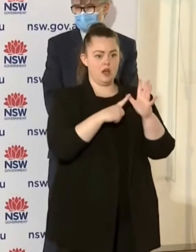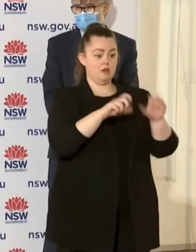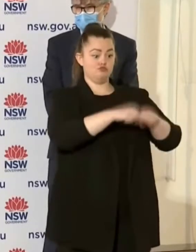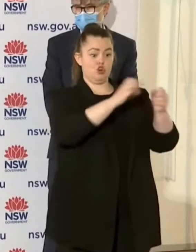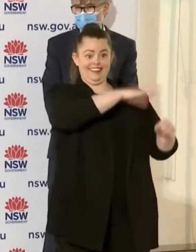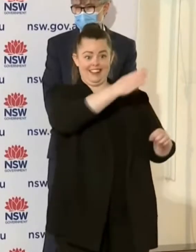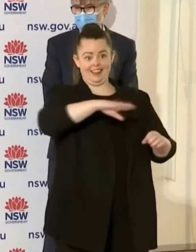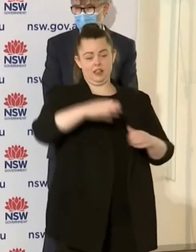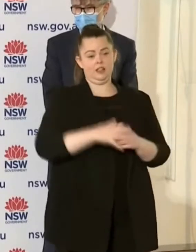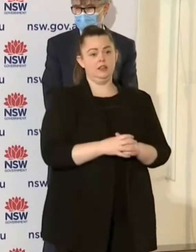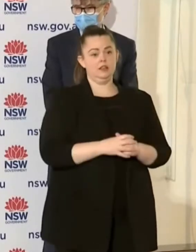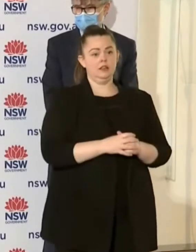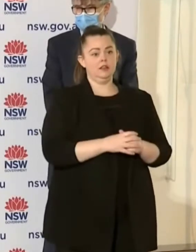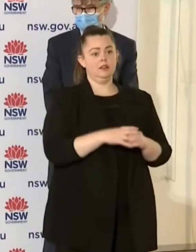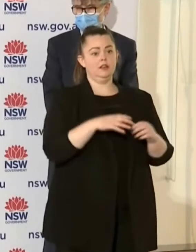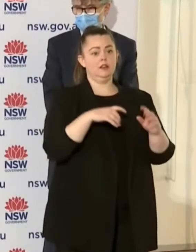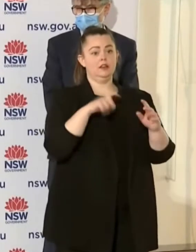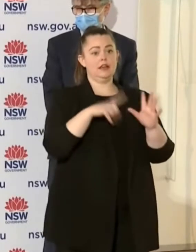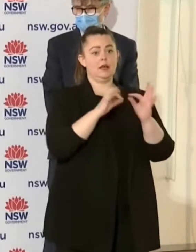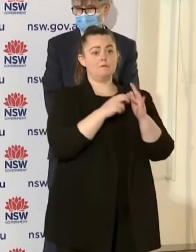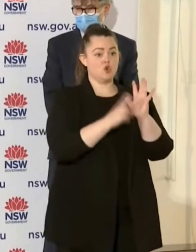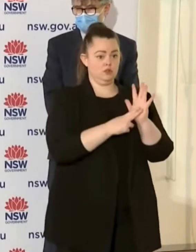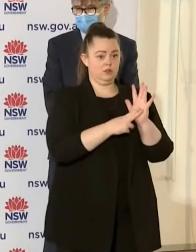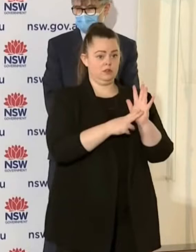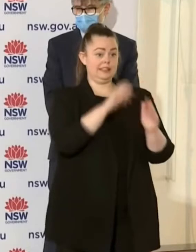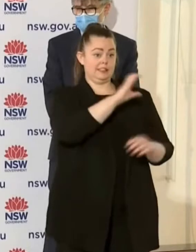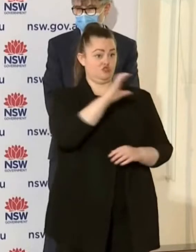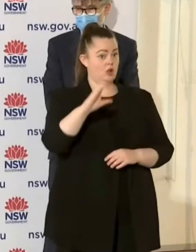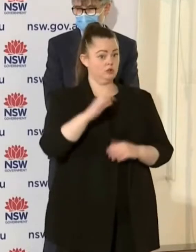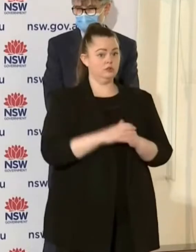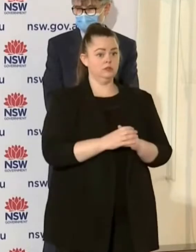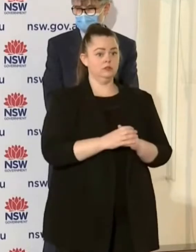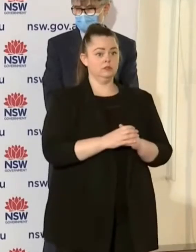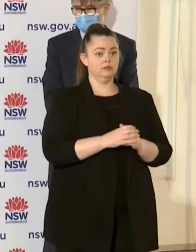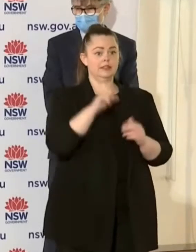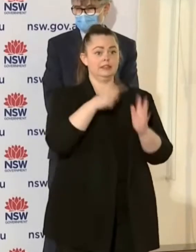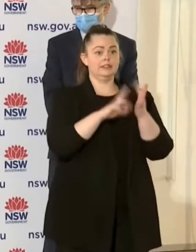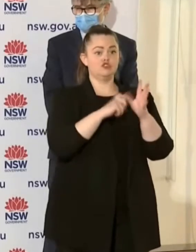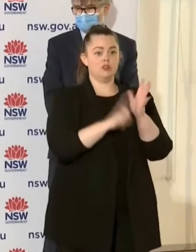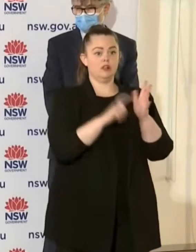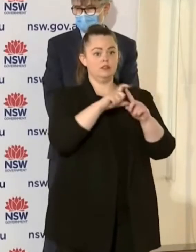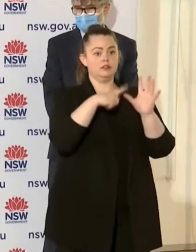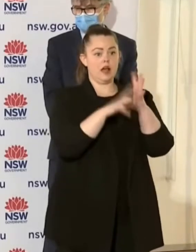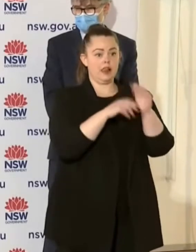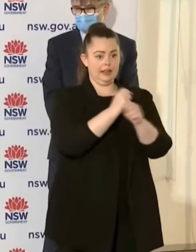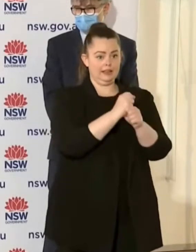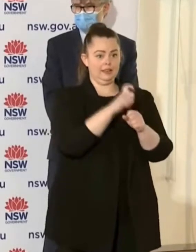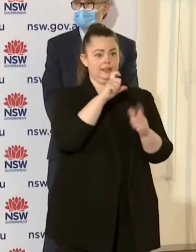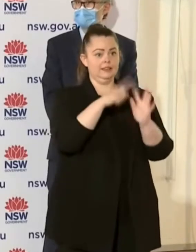Hill, Cabonne, the Central Coast, Central Darling, the City of